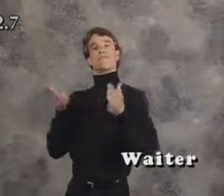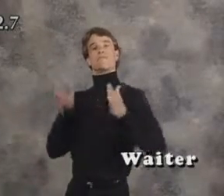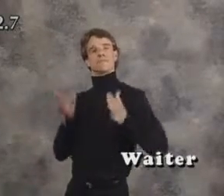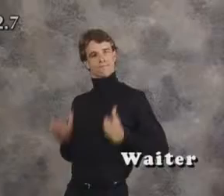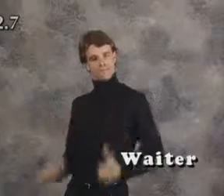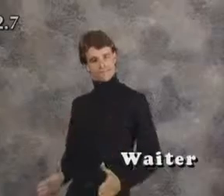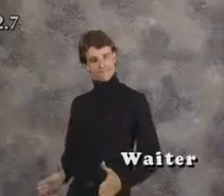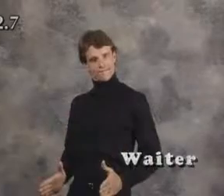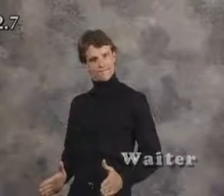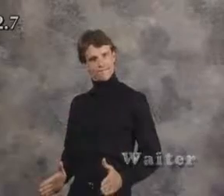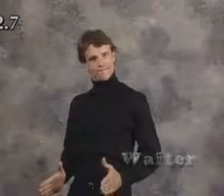Waiter.